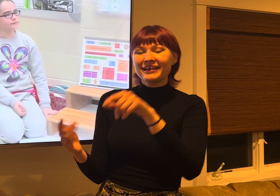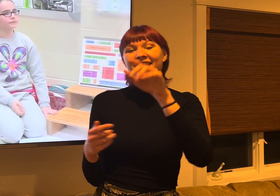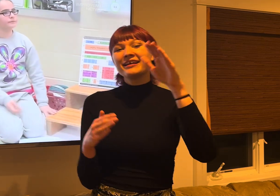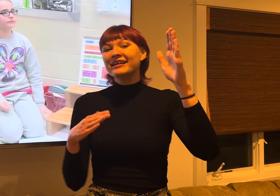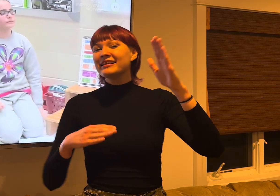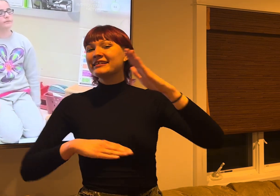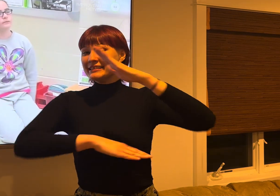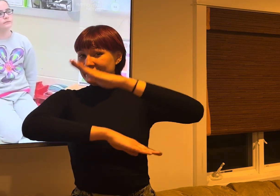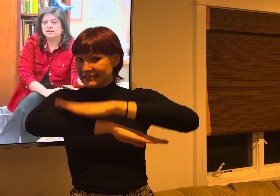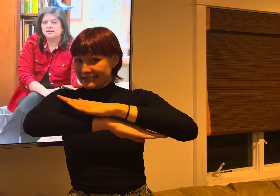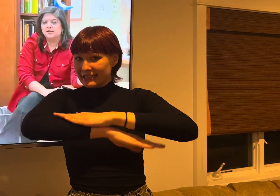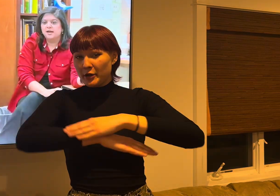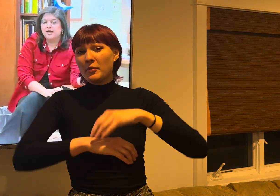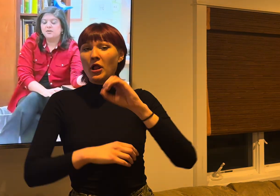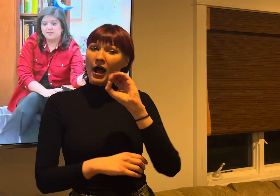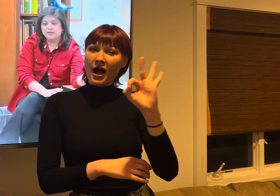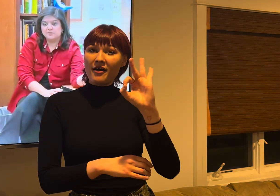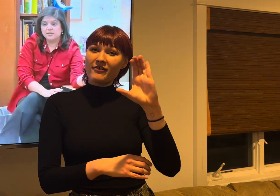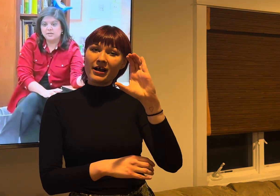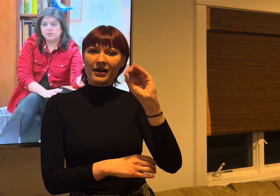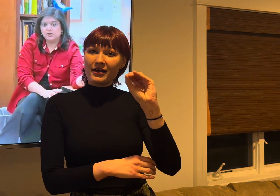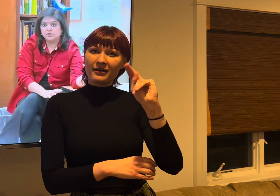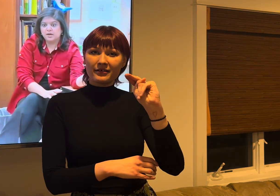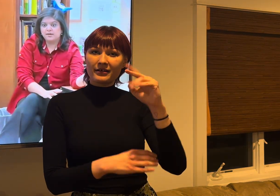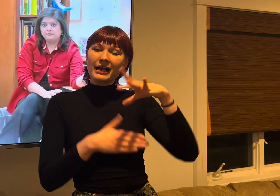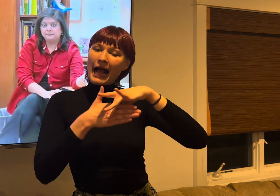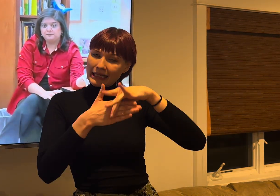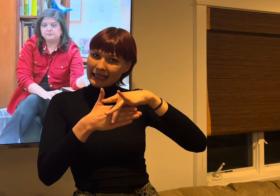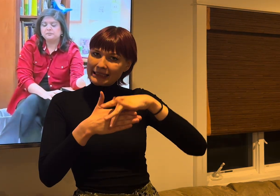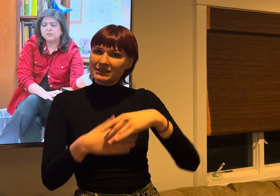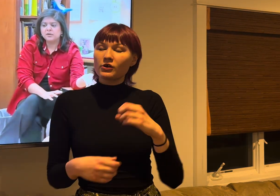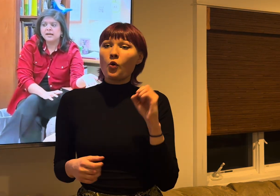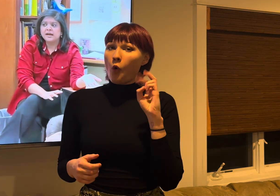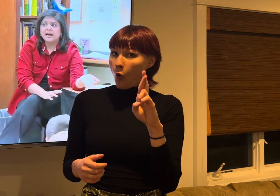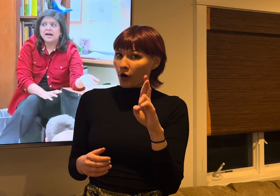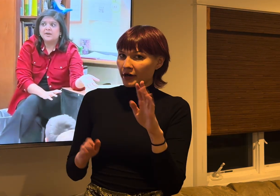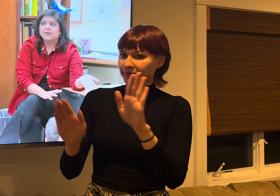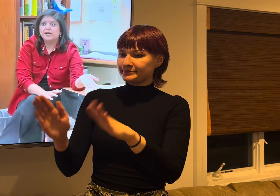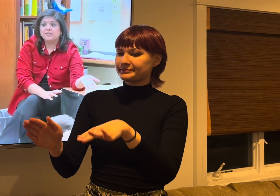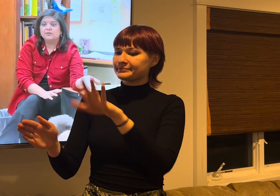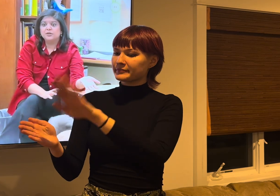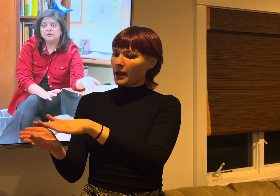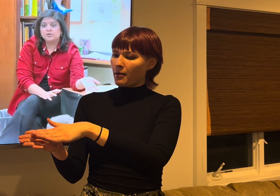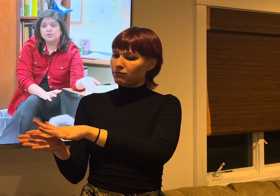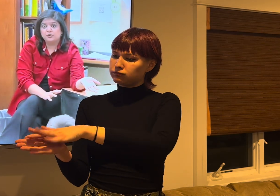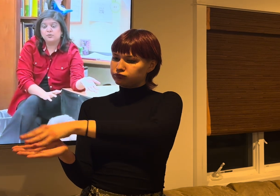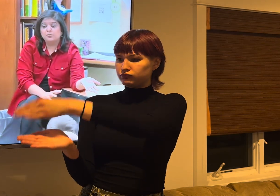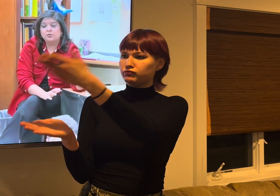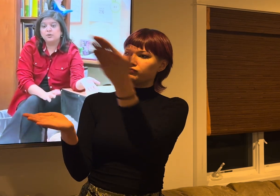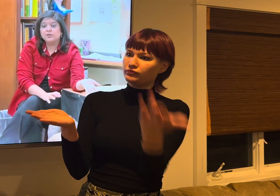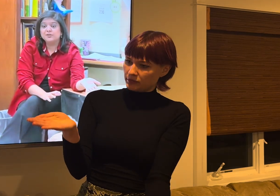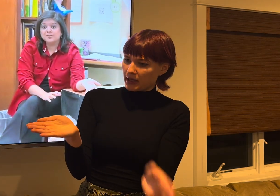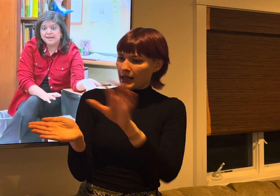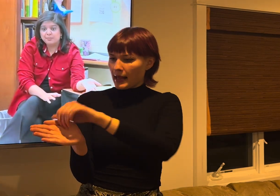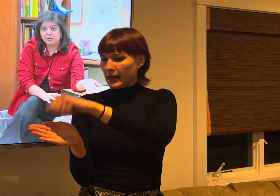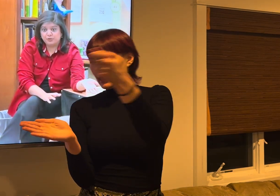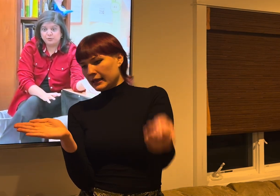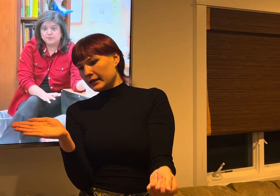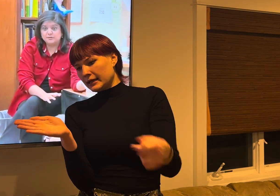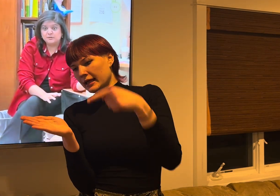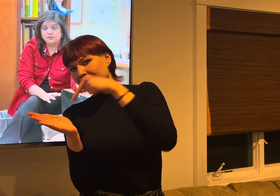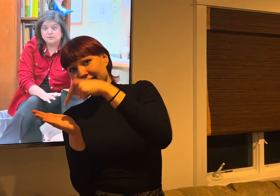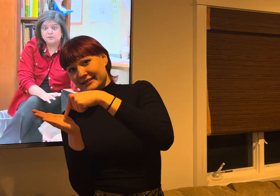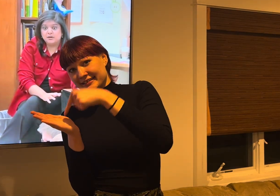of contents or the index, and you have to have some key words, right? Okay, I would like for you to work with your